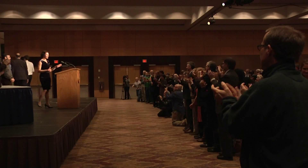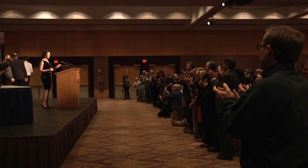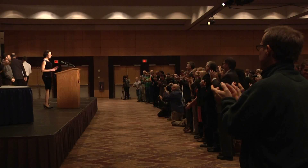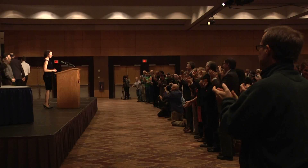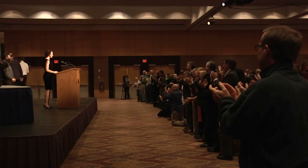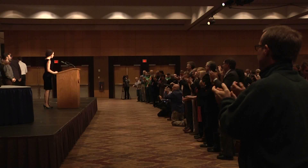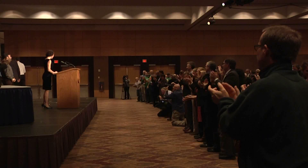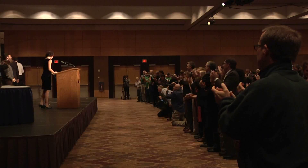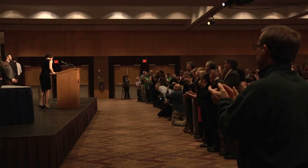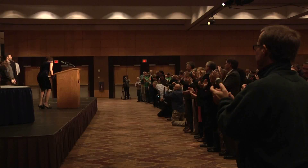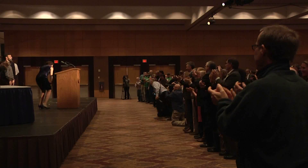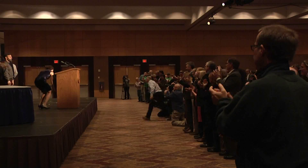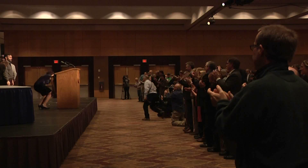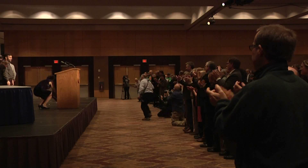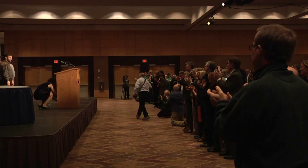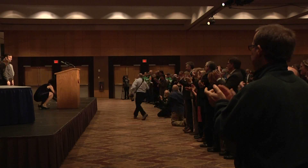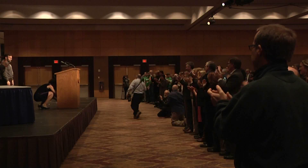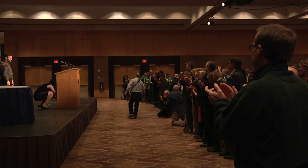Oh my.